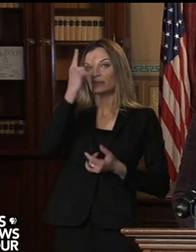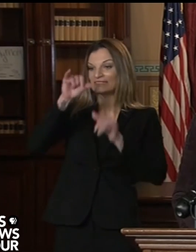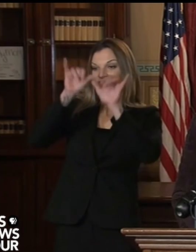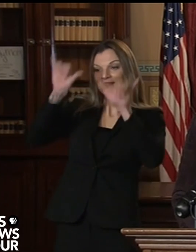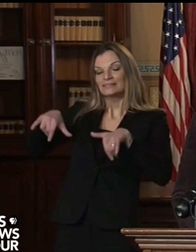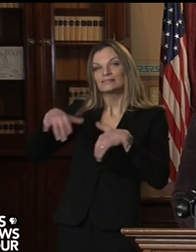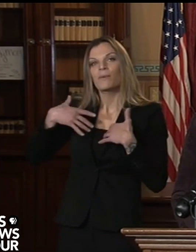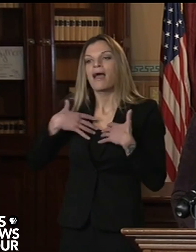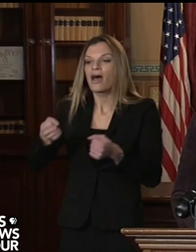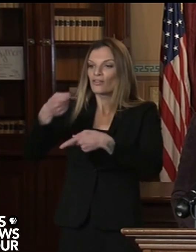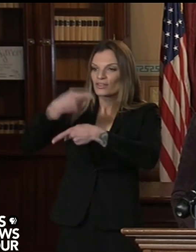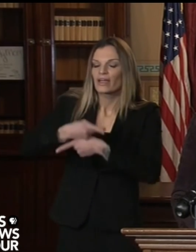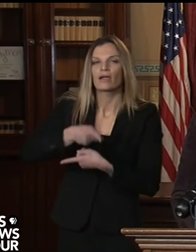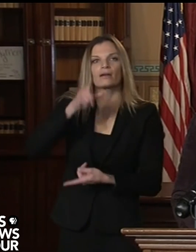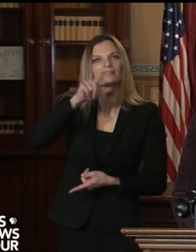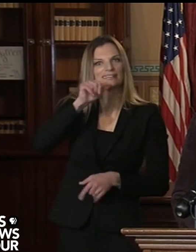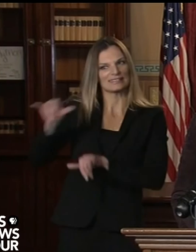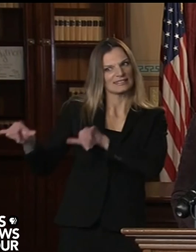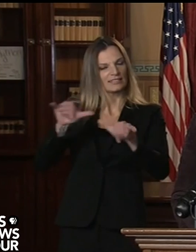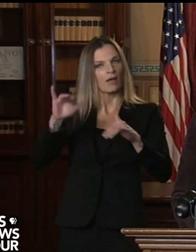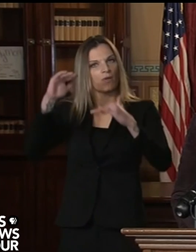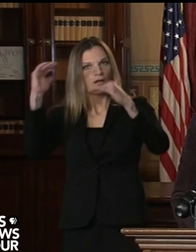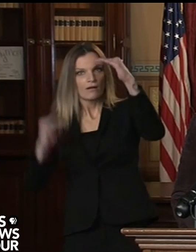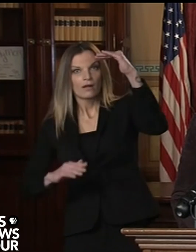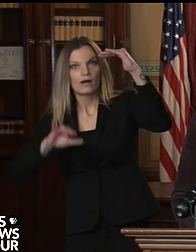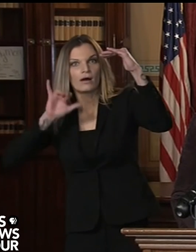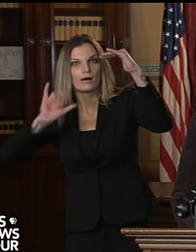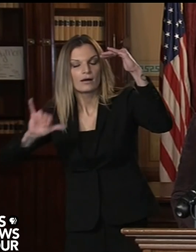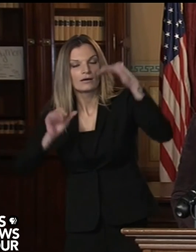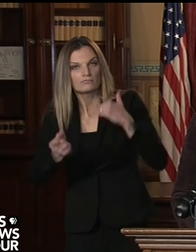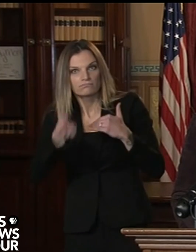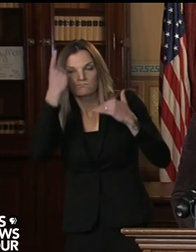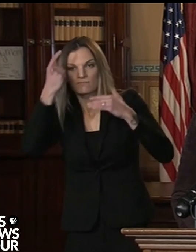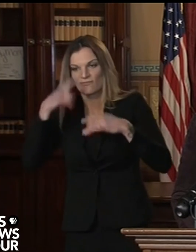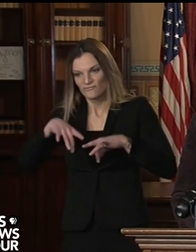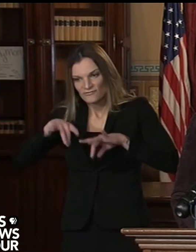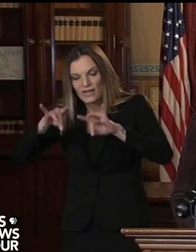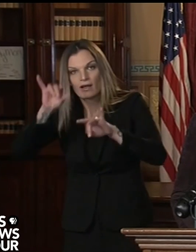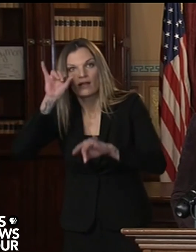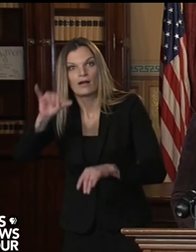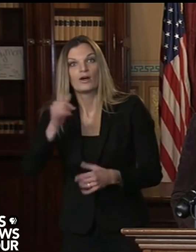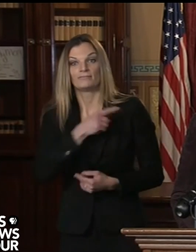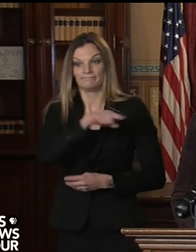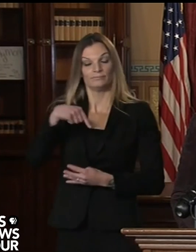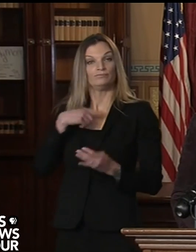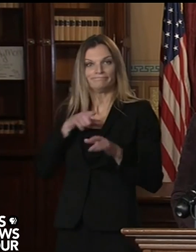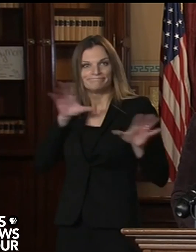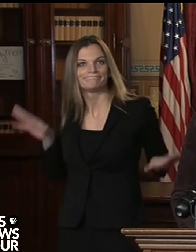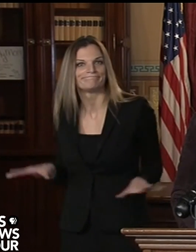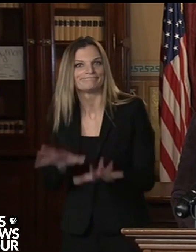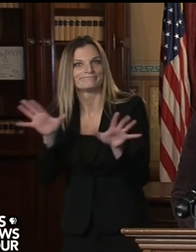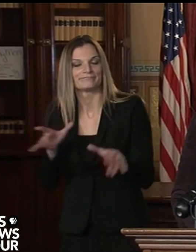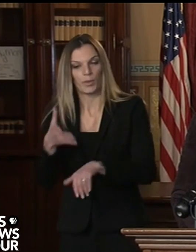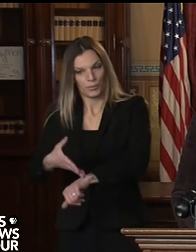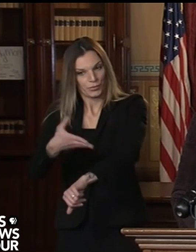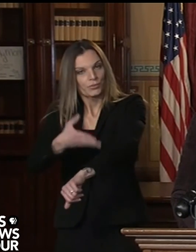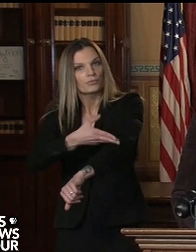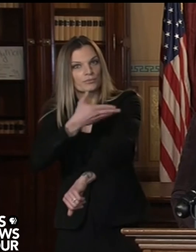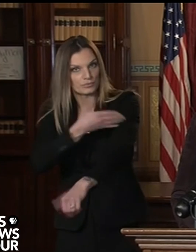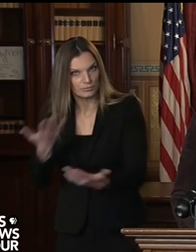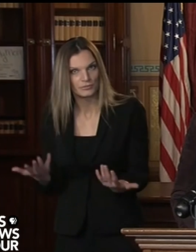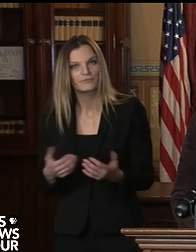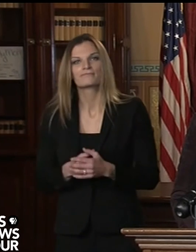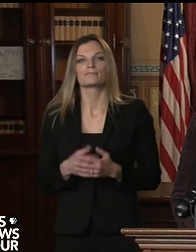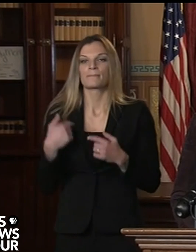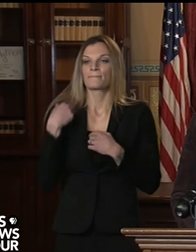them. And now, thanks to their hard work, our state has seen significant progress. From March